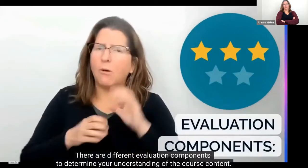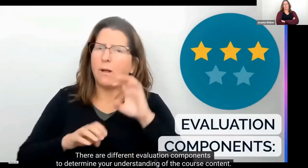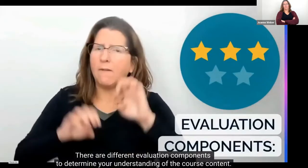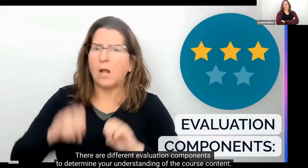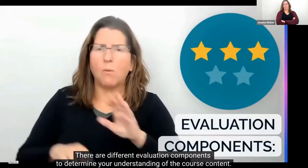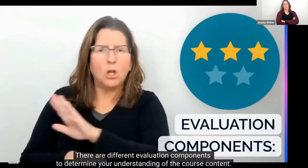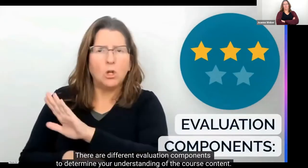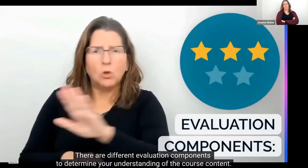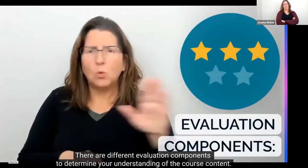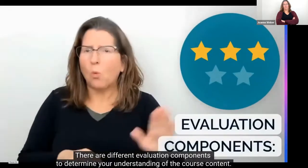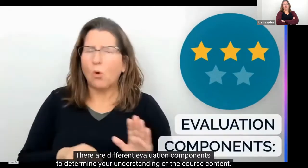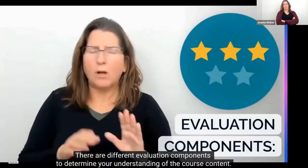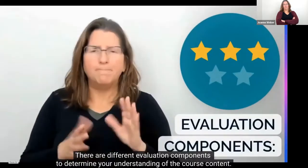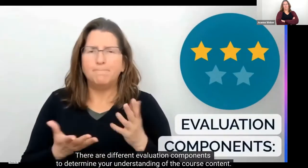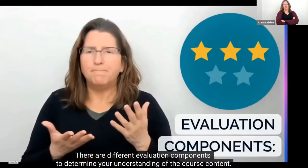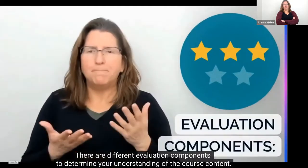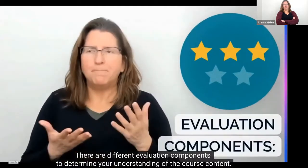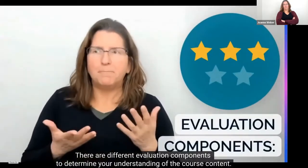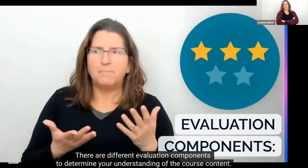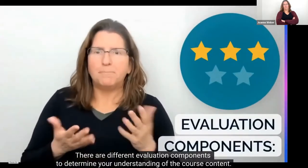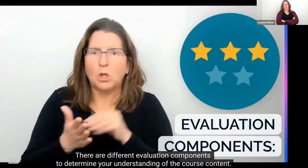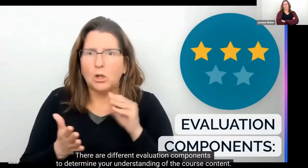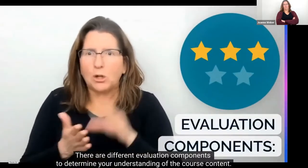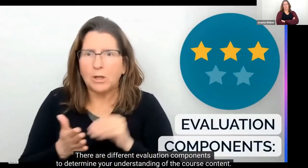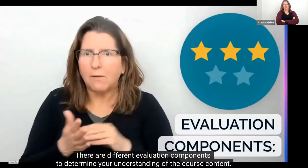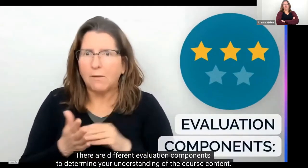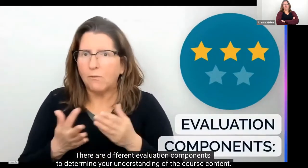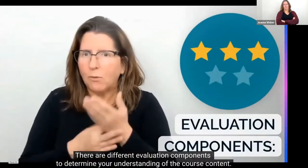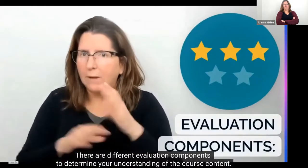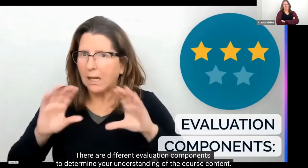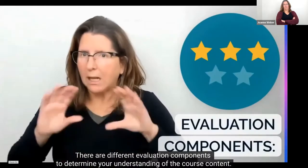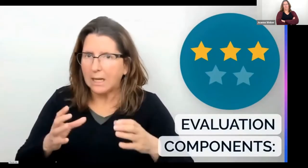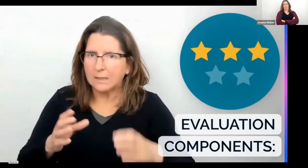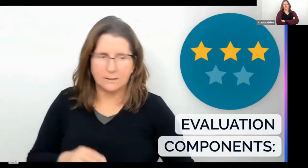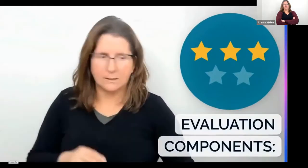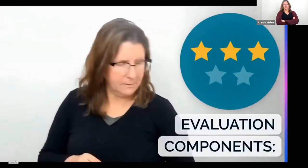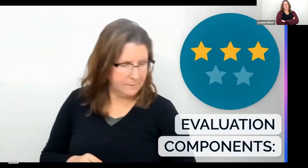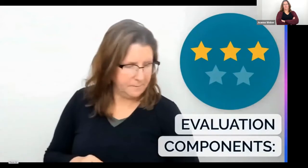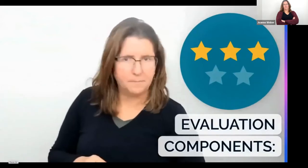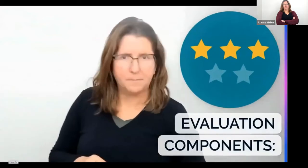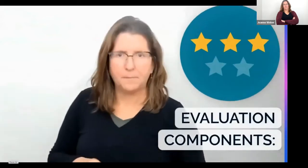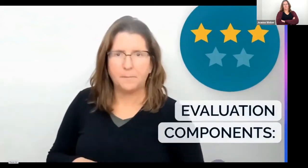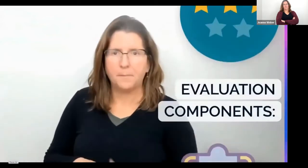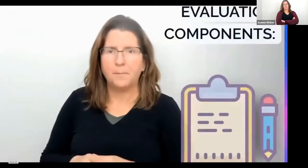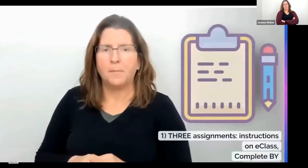There are different evaluation components to determine your understanding of the course content.